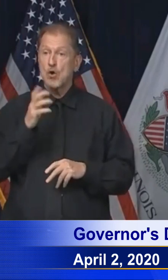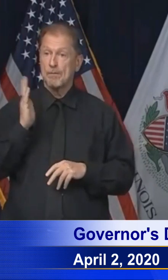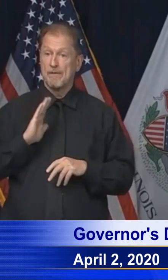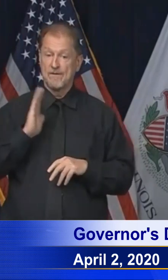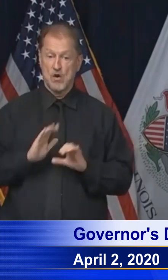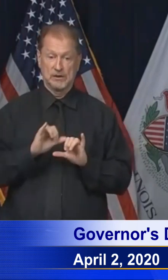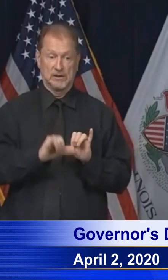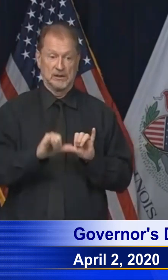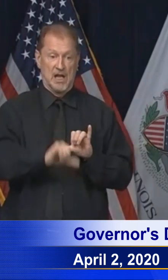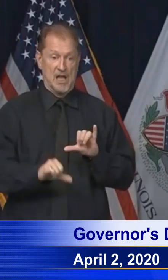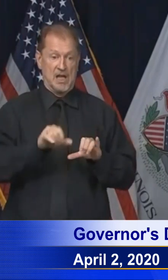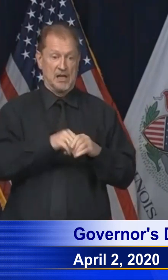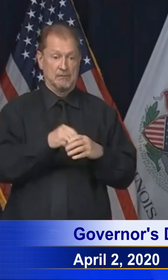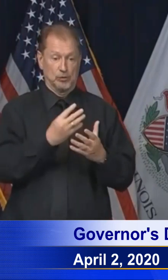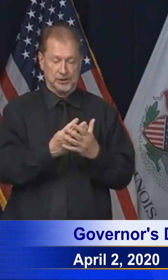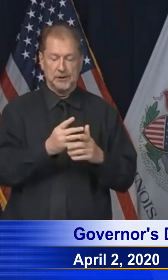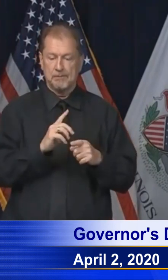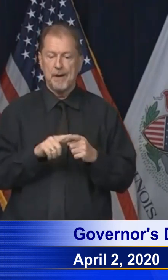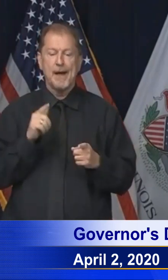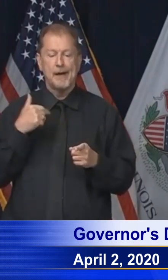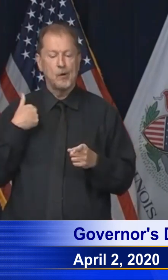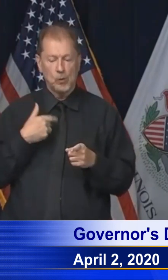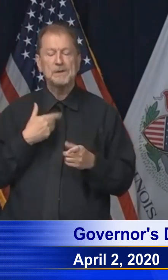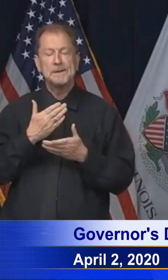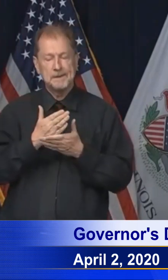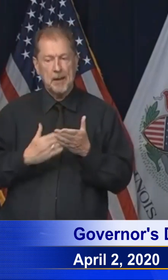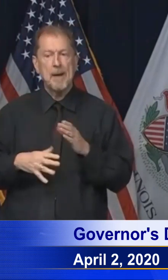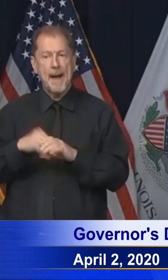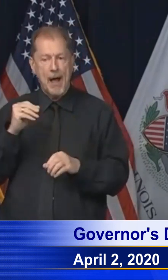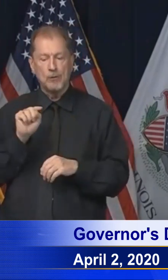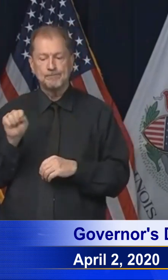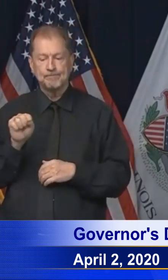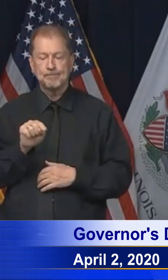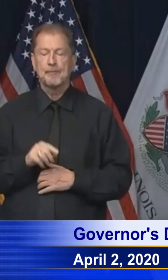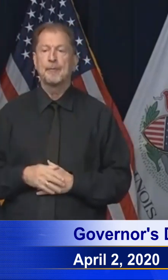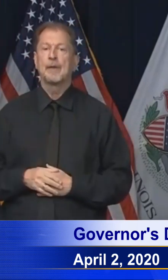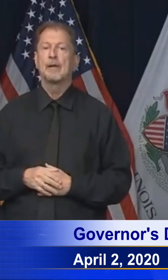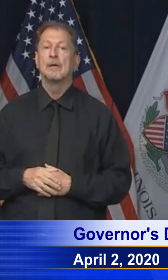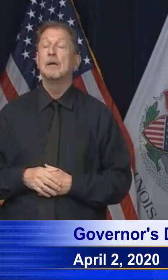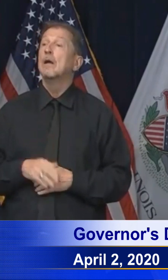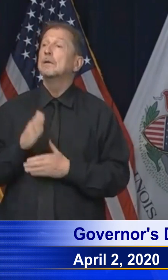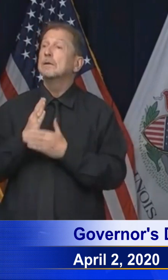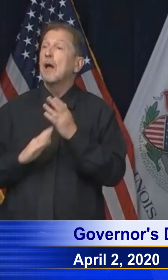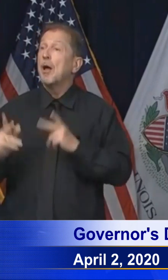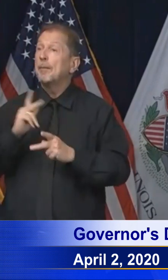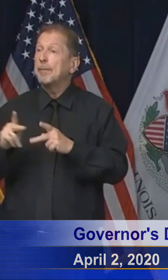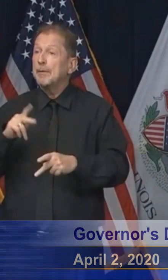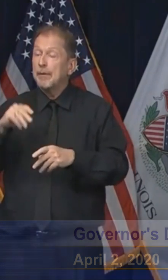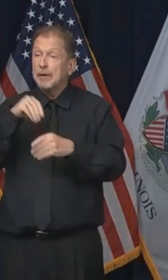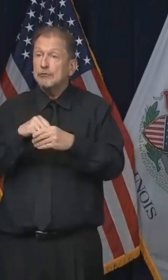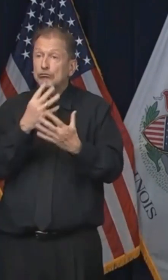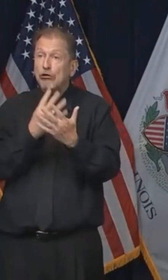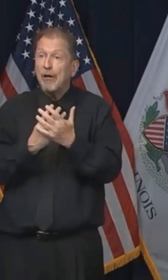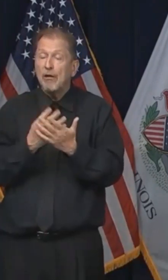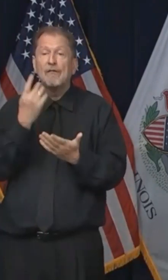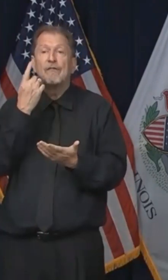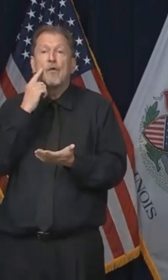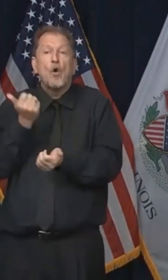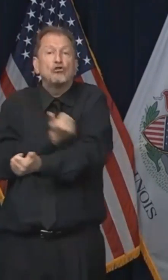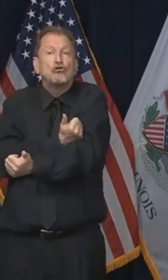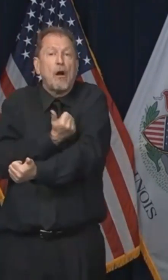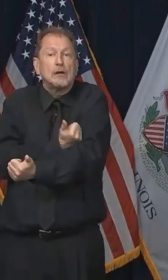their sentences, essentially. We looked at other nonviolent cases like narcotics convictions